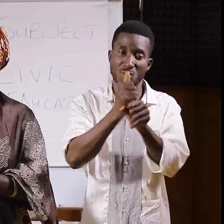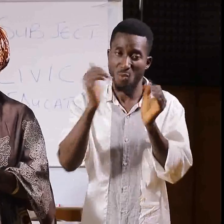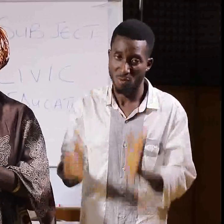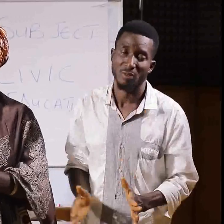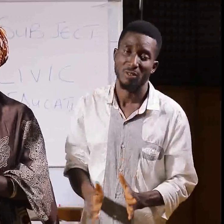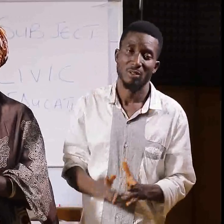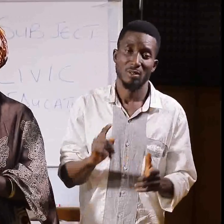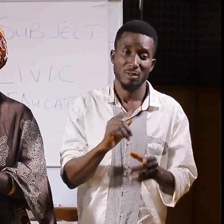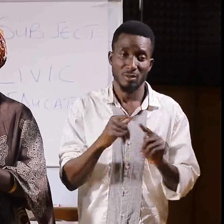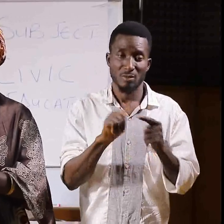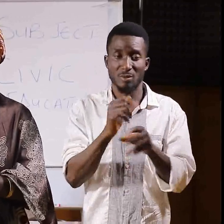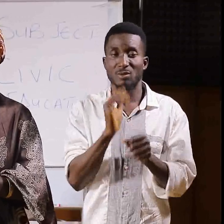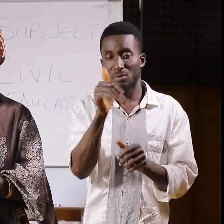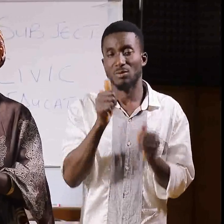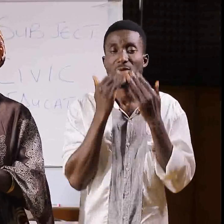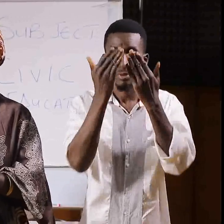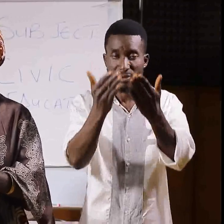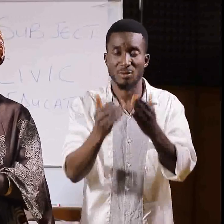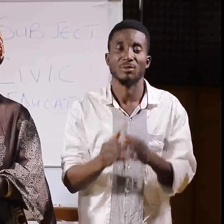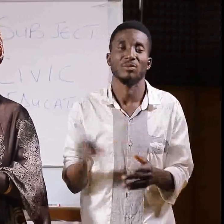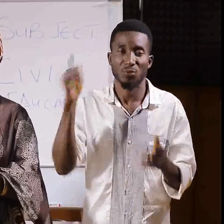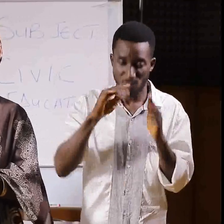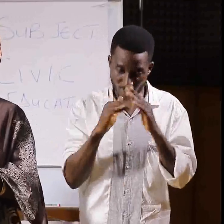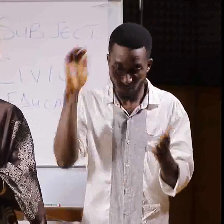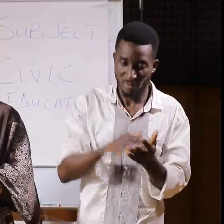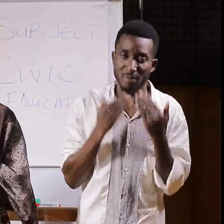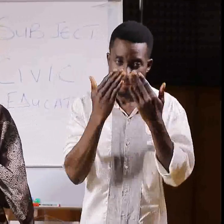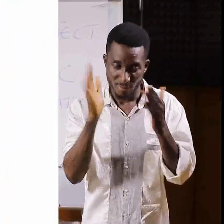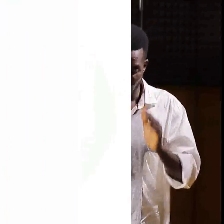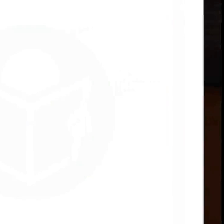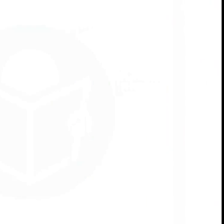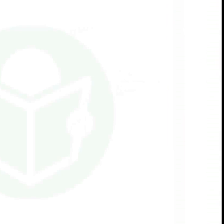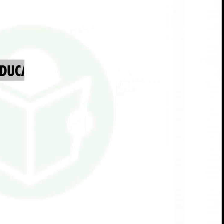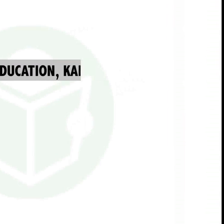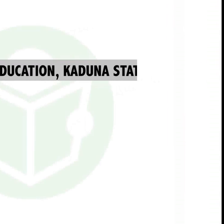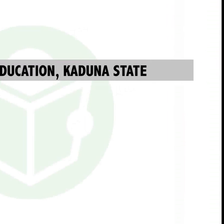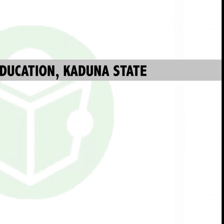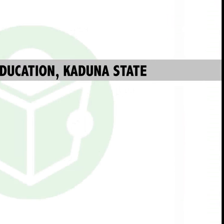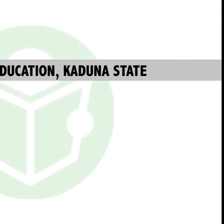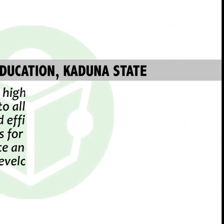self-employed person. Thank you till we meet again. Bye-bye.